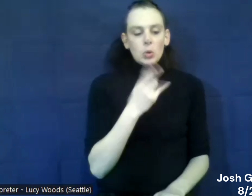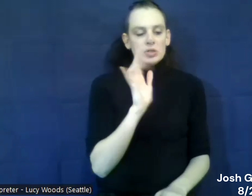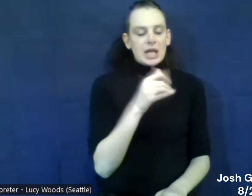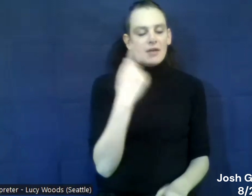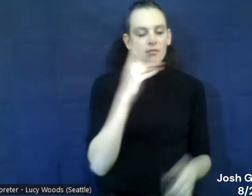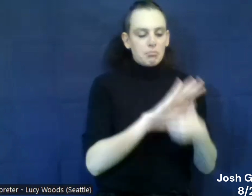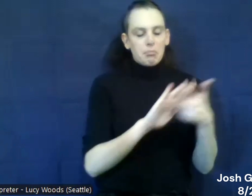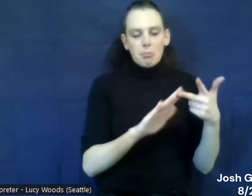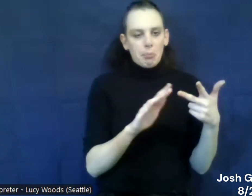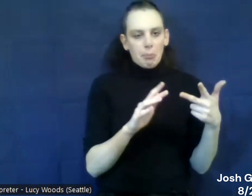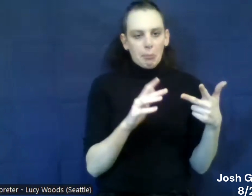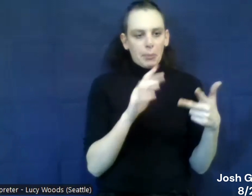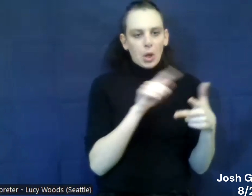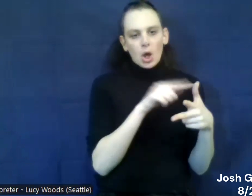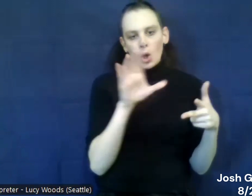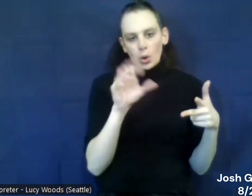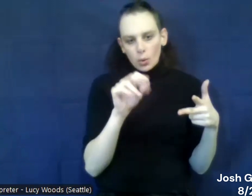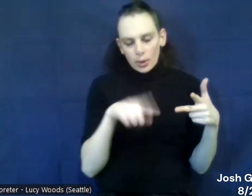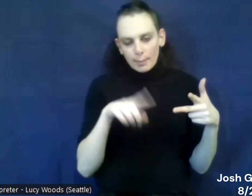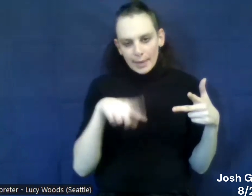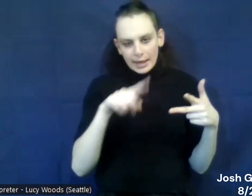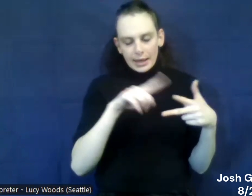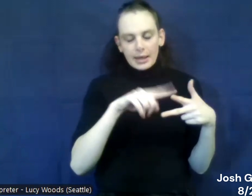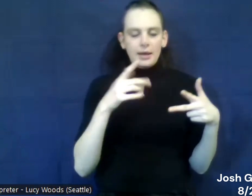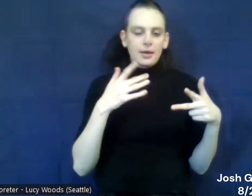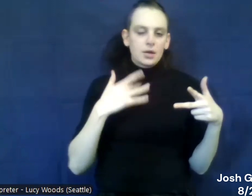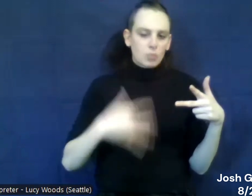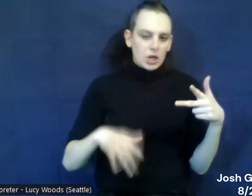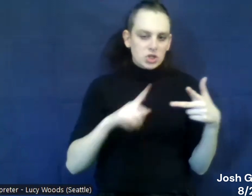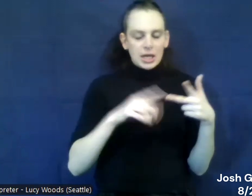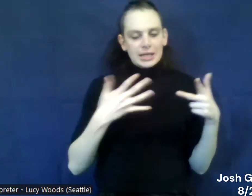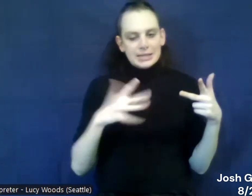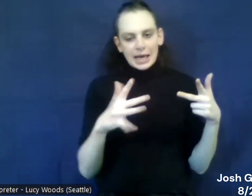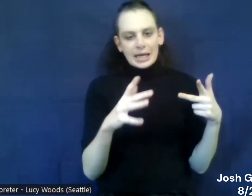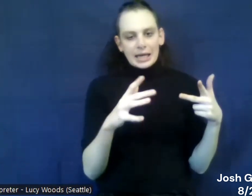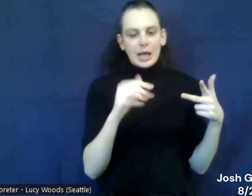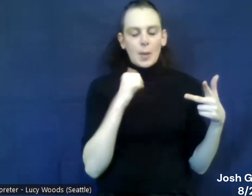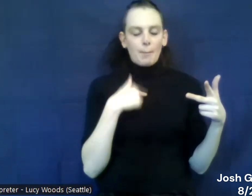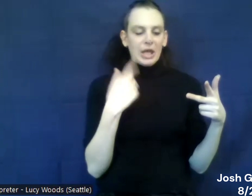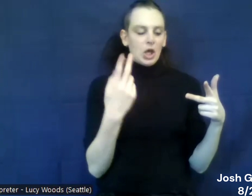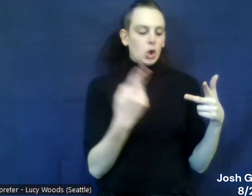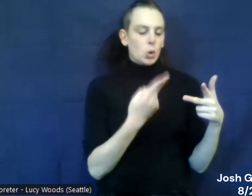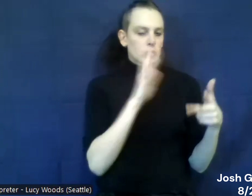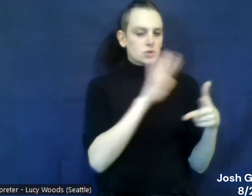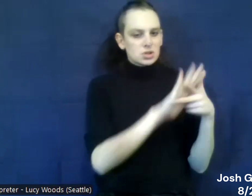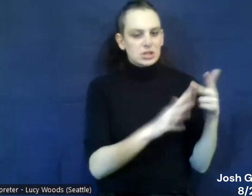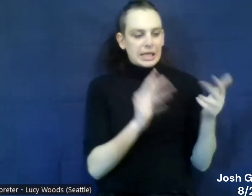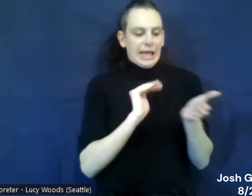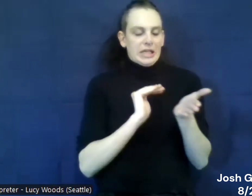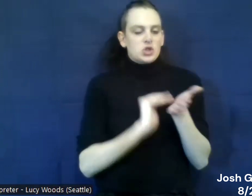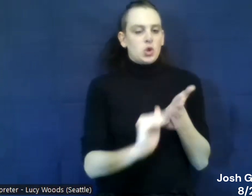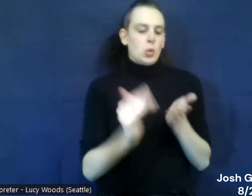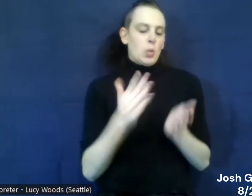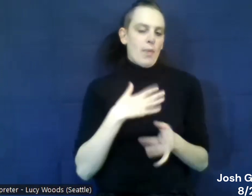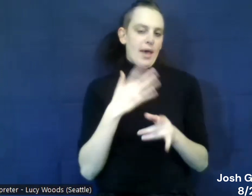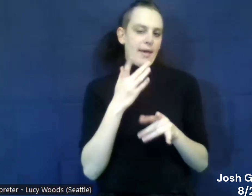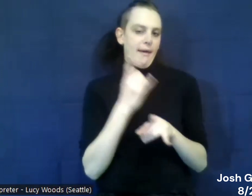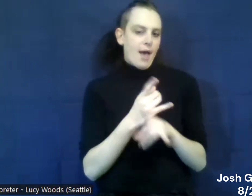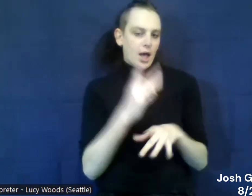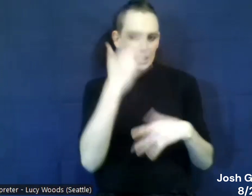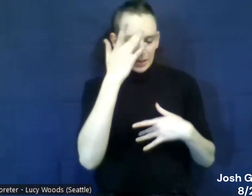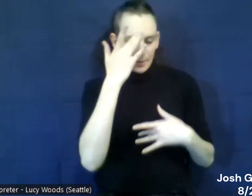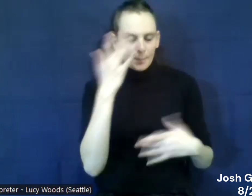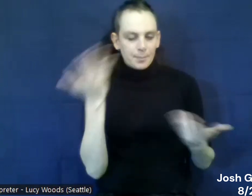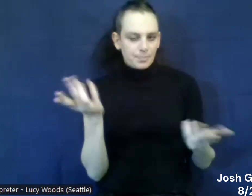drink. But I am an alcoholic because when I start drinking, I cannot stop